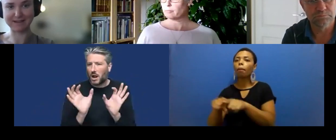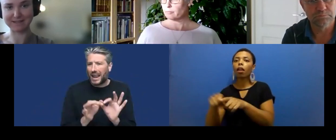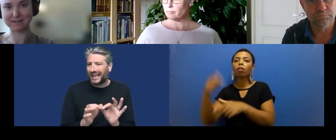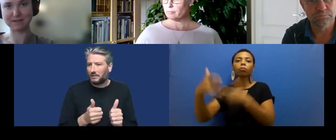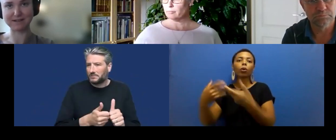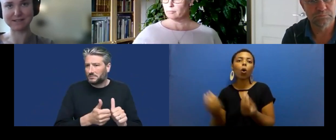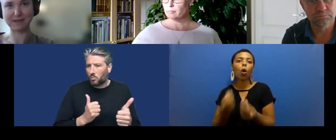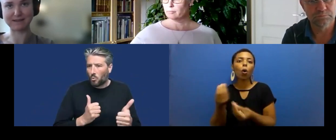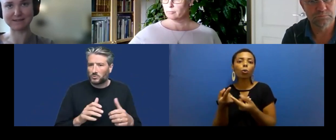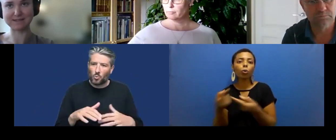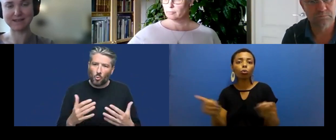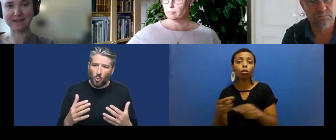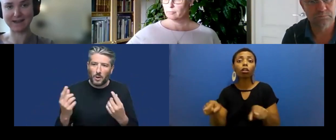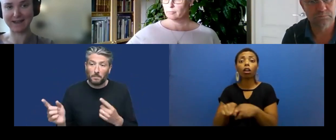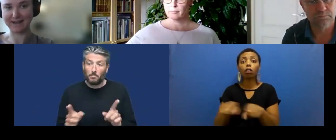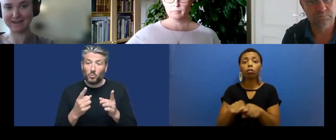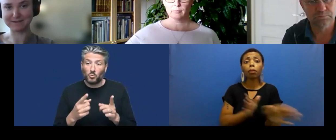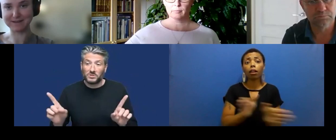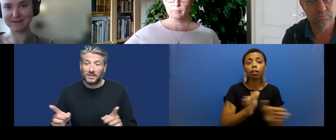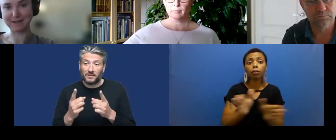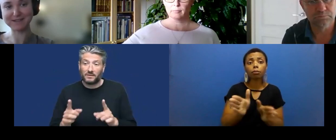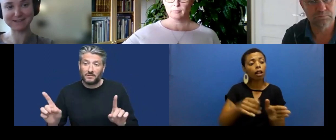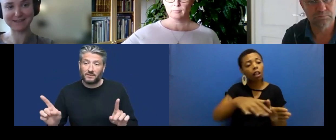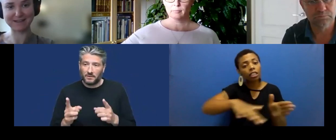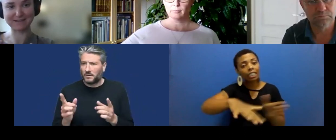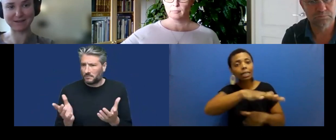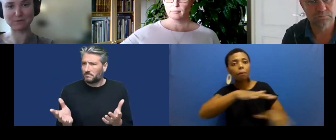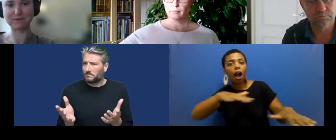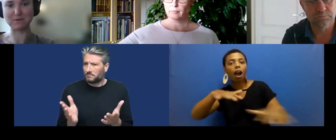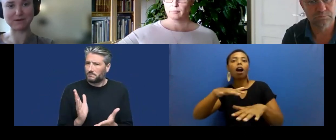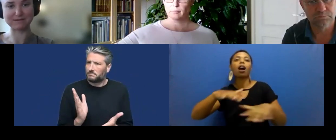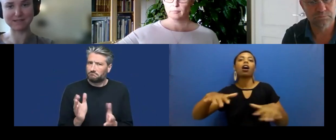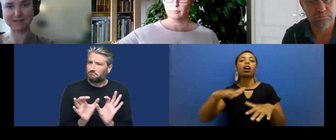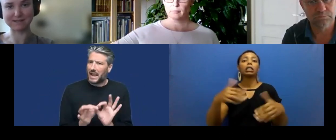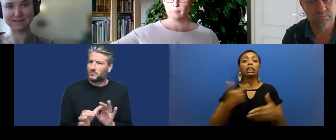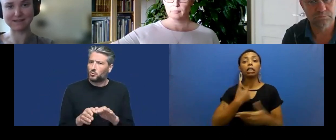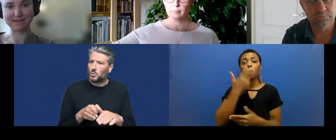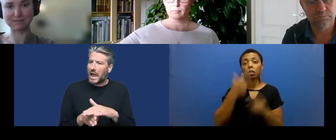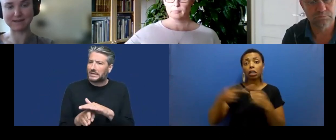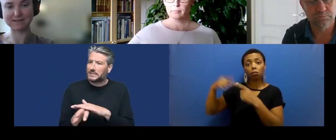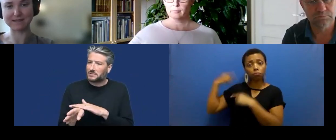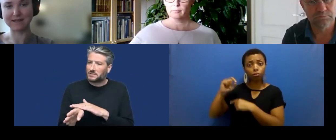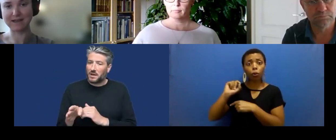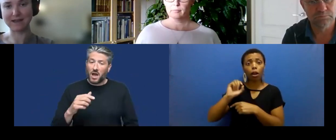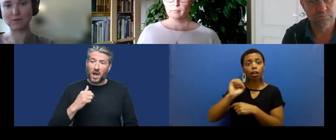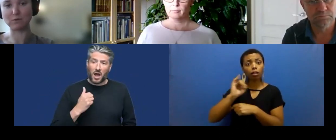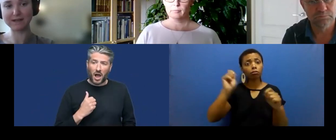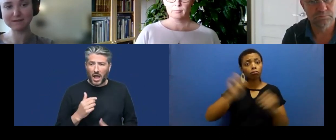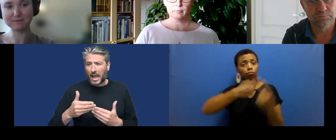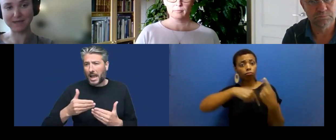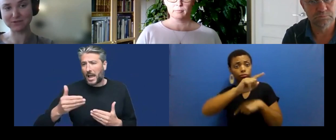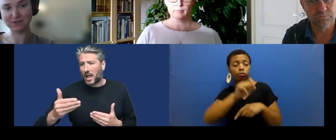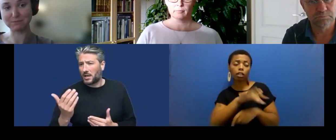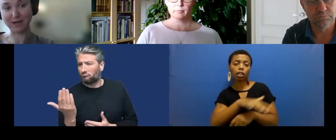including in the accessibility space. And I predict that there will be more successes in this space.